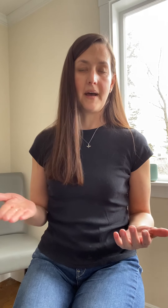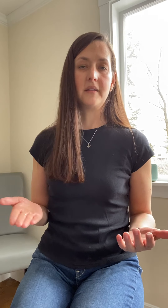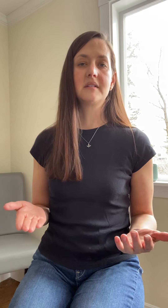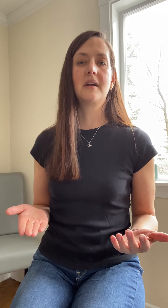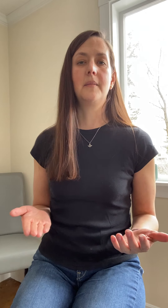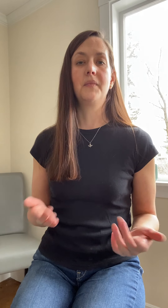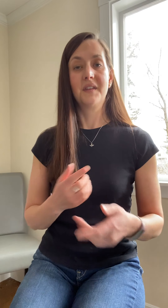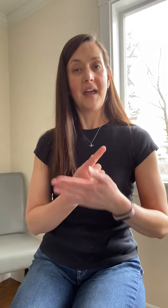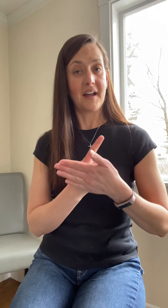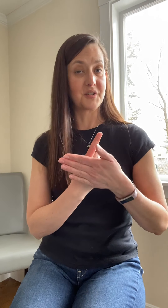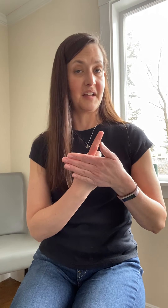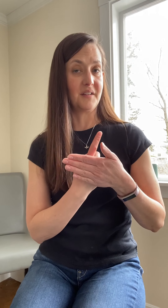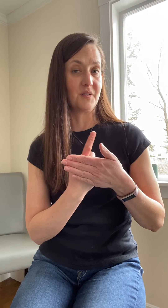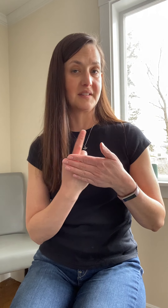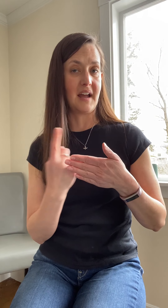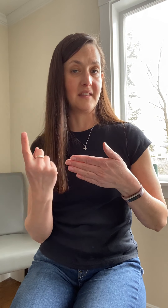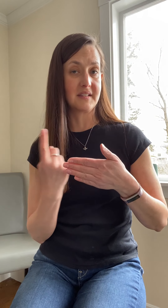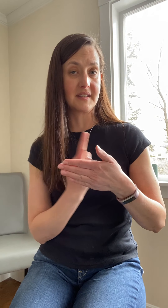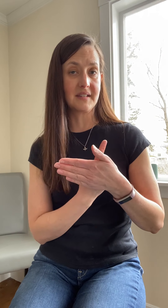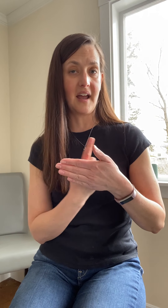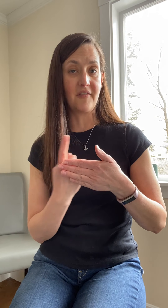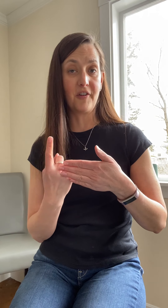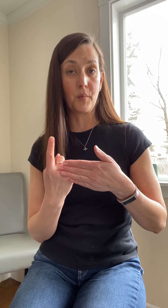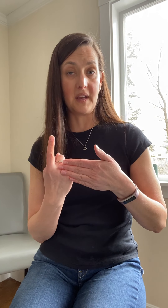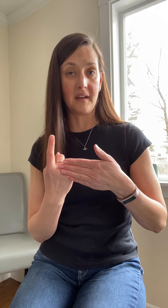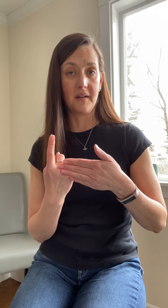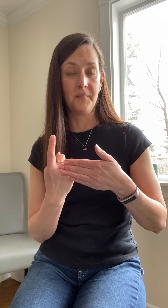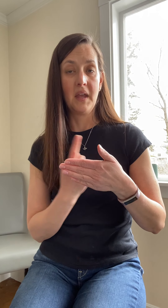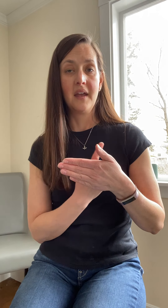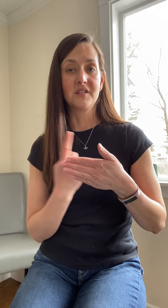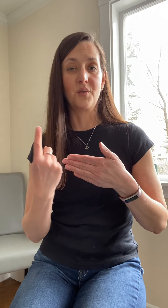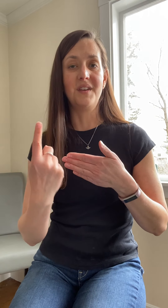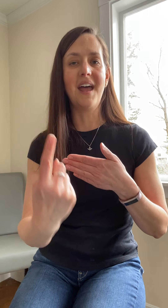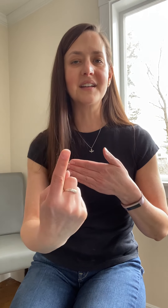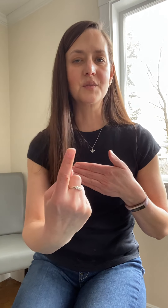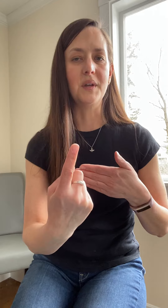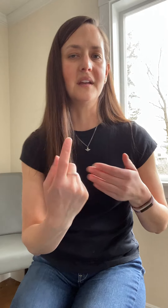about actually I'll do the sign. This is the sign for week. So next week,